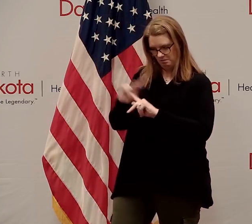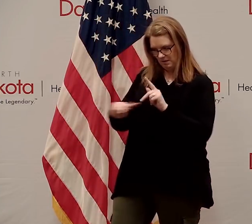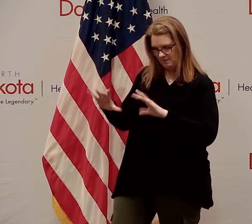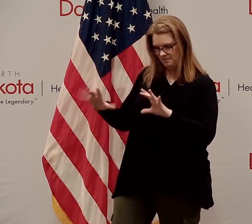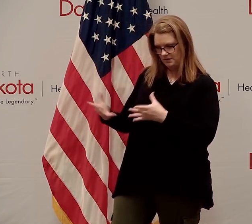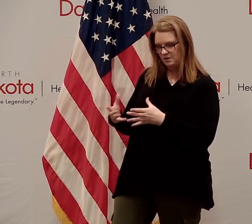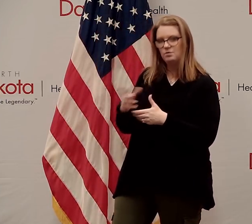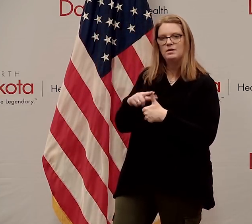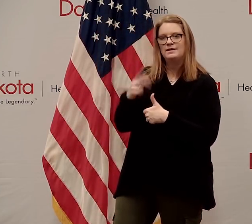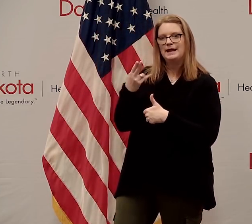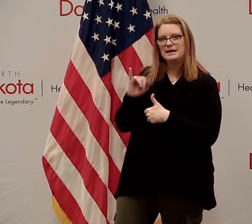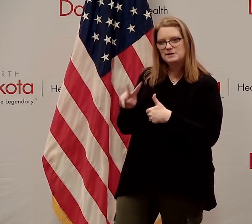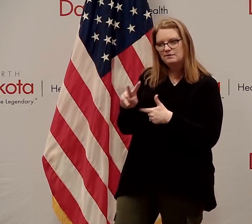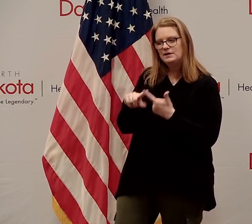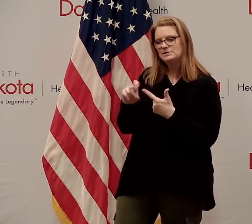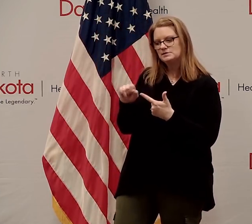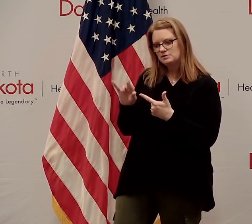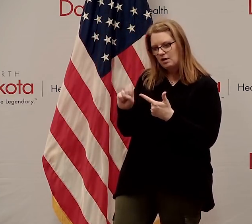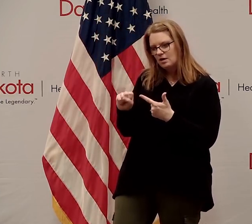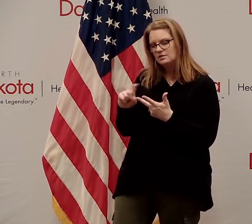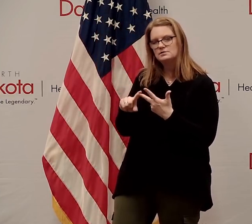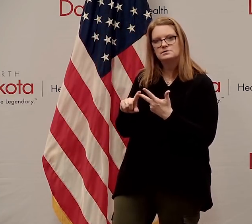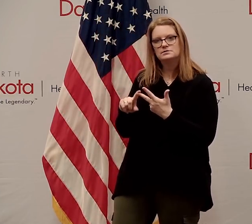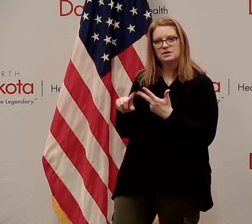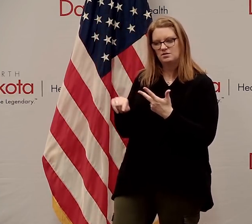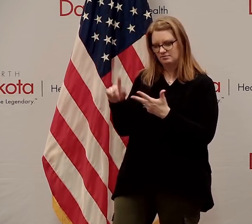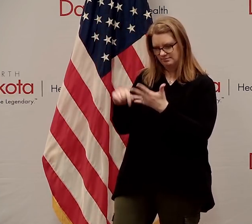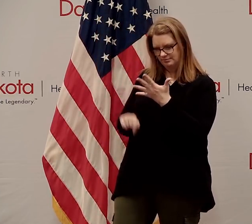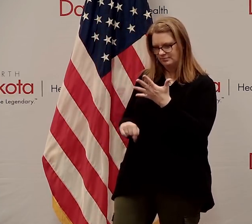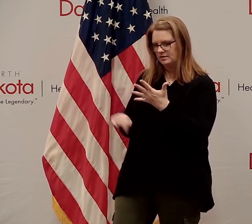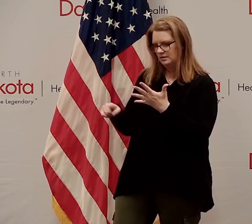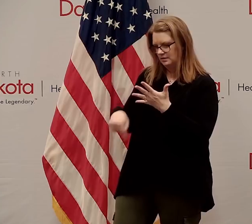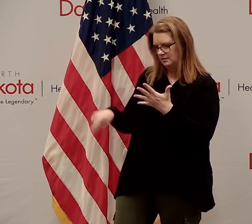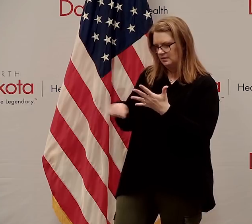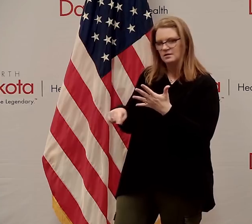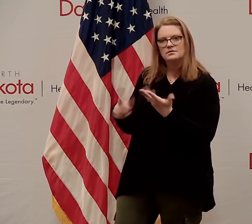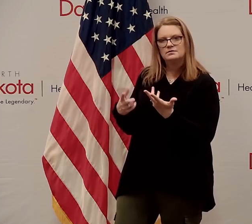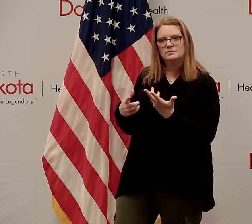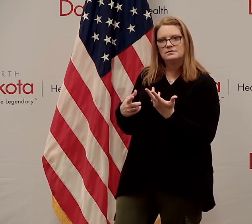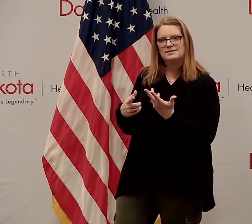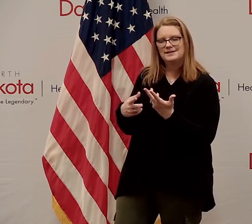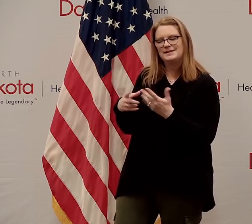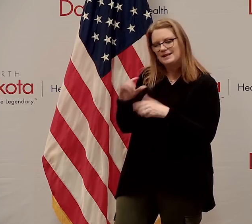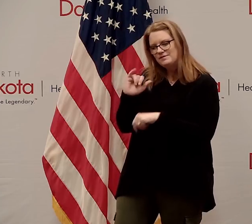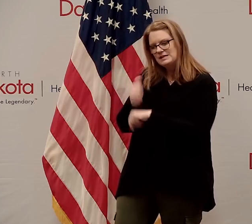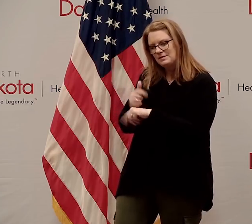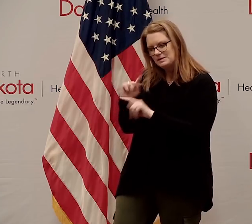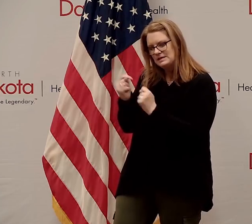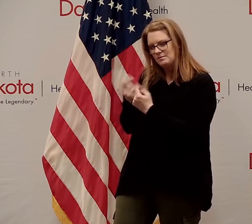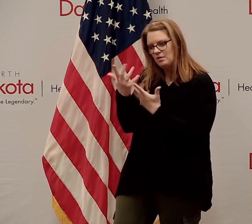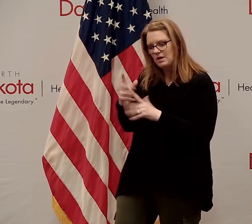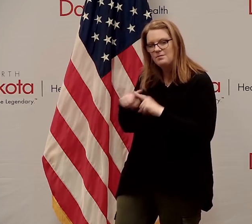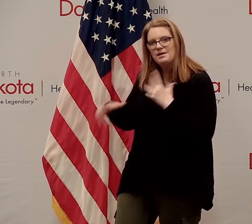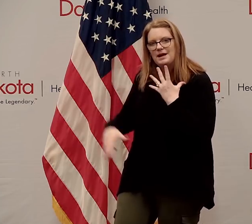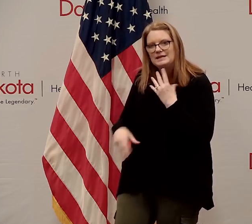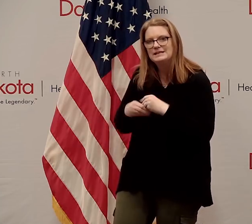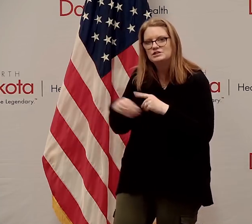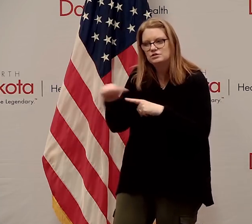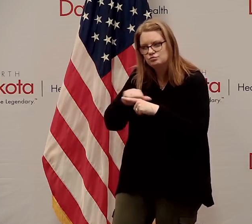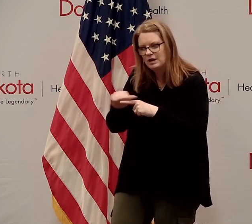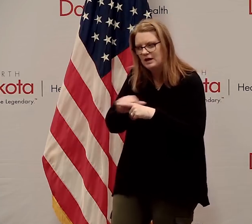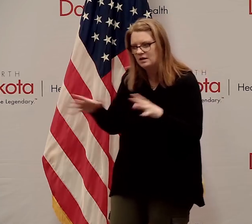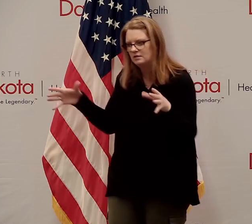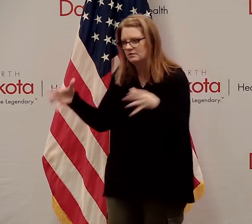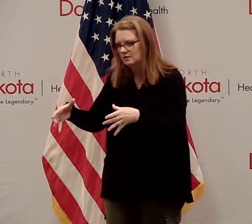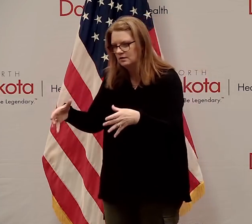are experts at this, they can manage that. The same person could call the next person back. When you've got 46 cases a day, and if